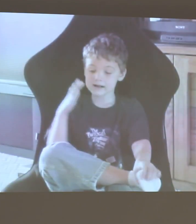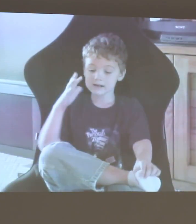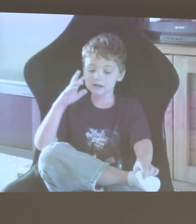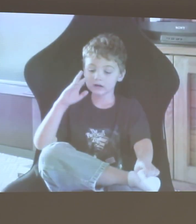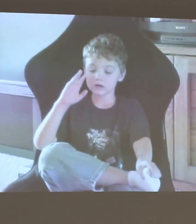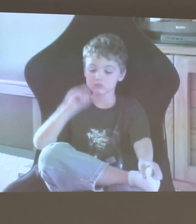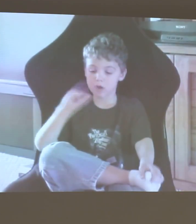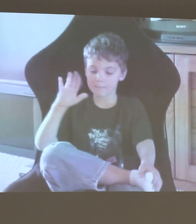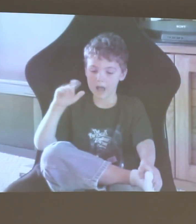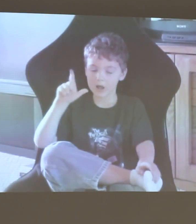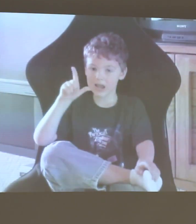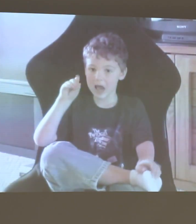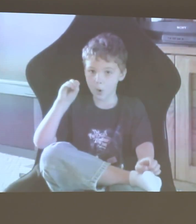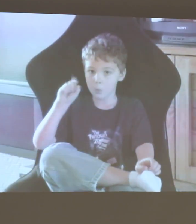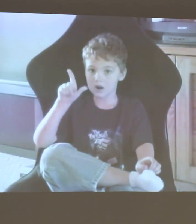It's Mine, story by